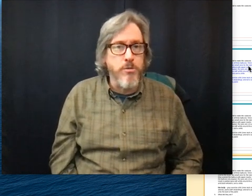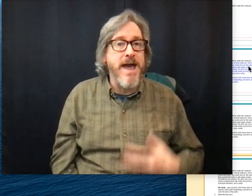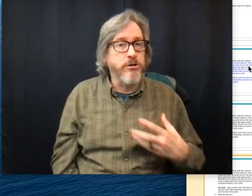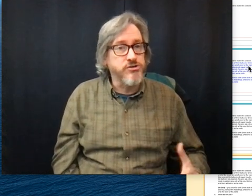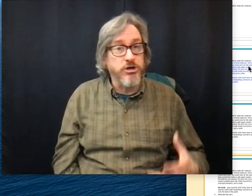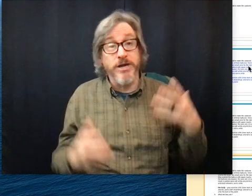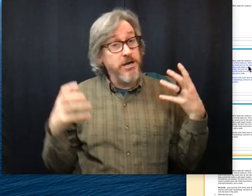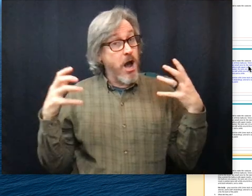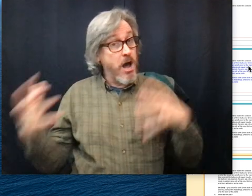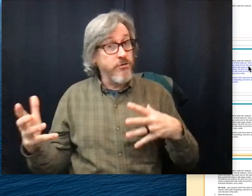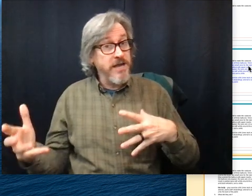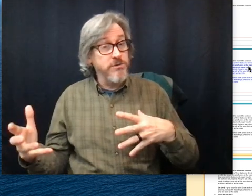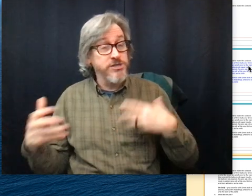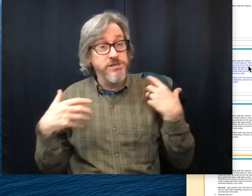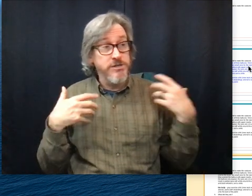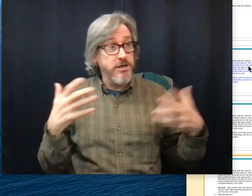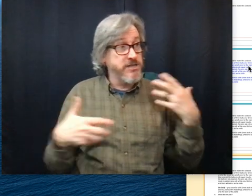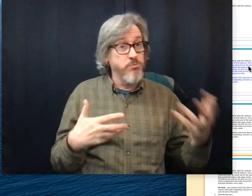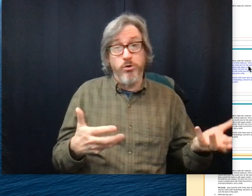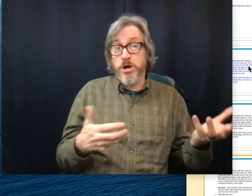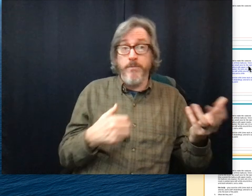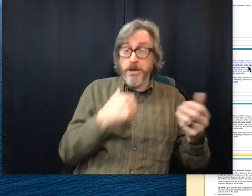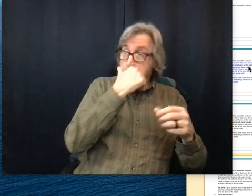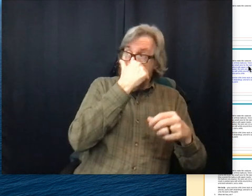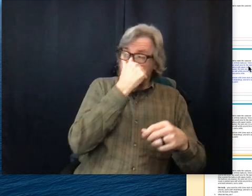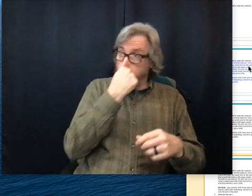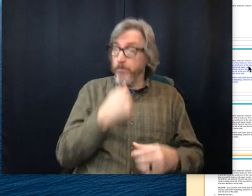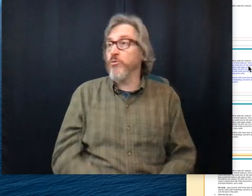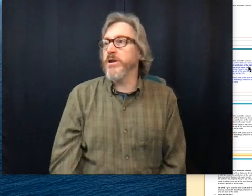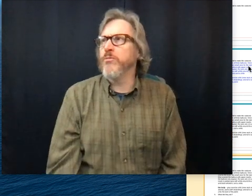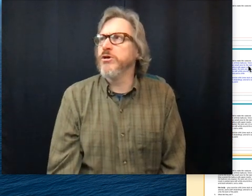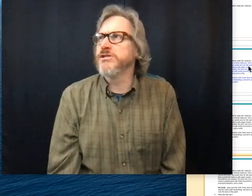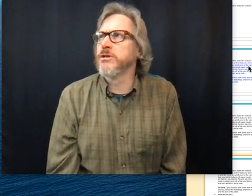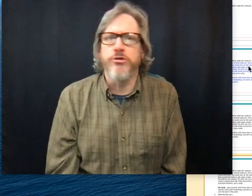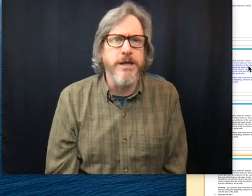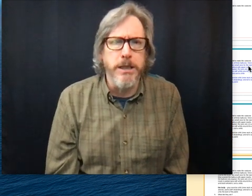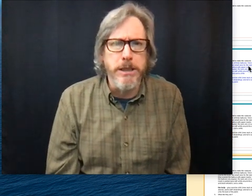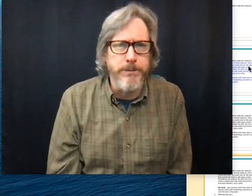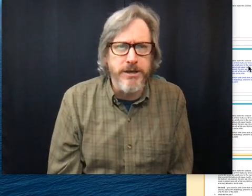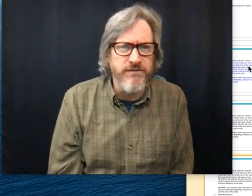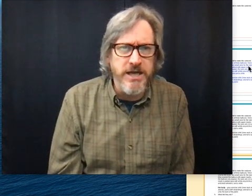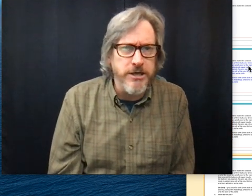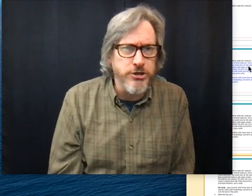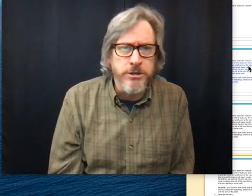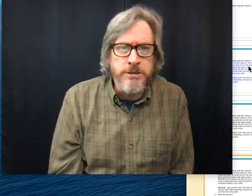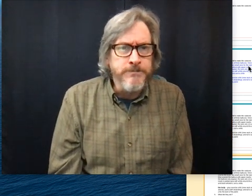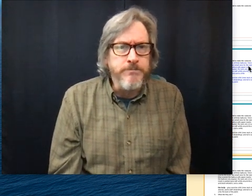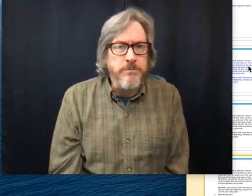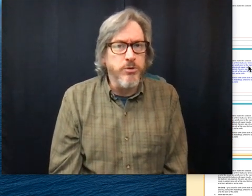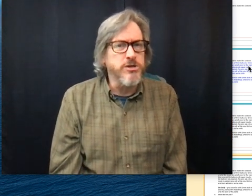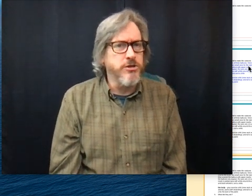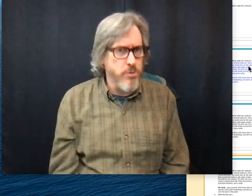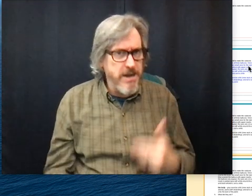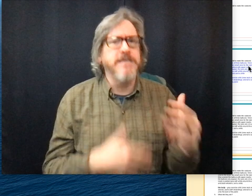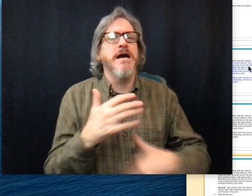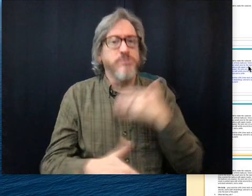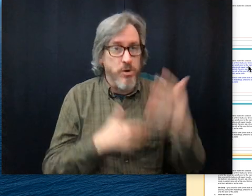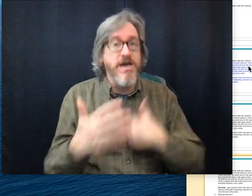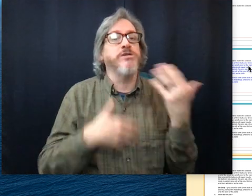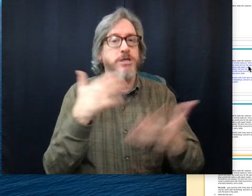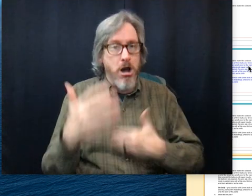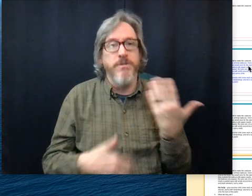it's not a common grammatical structure. In other languages, it's more common. When I was learning a little bit of Yiddish, there were